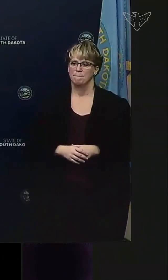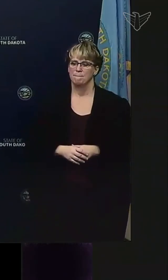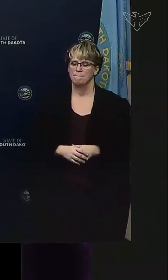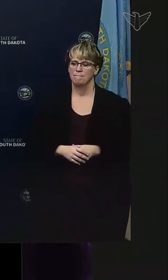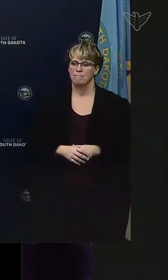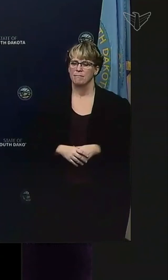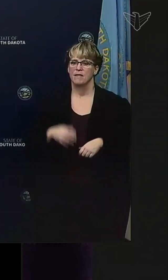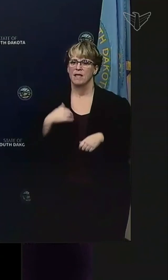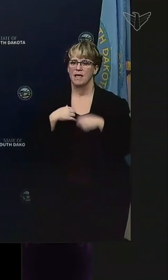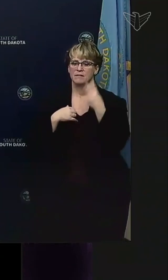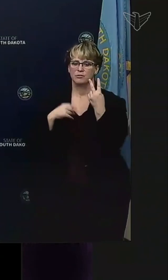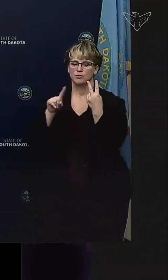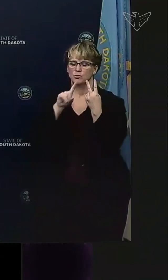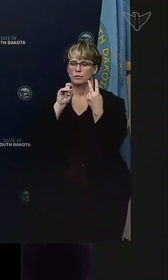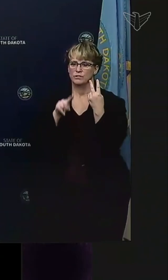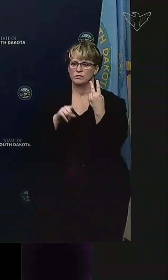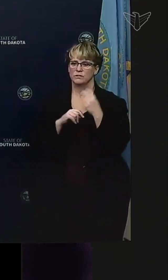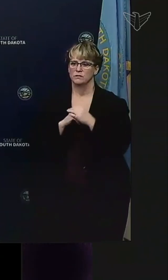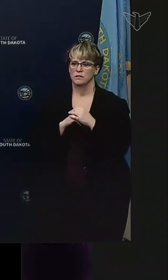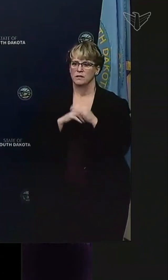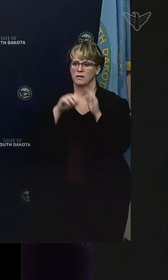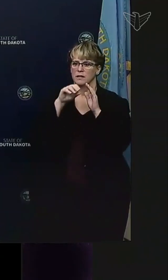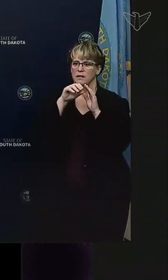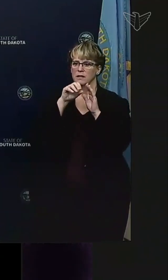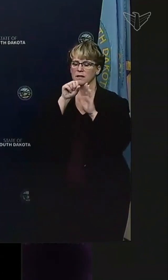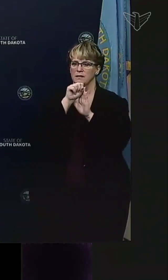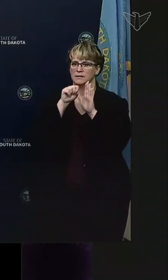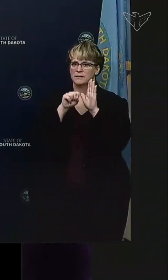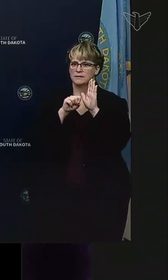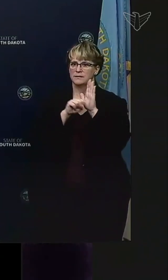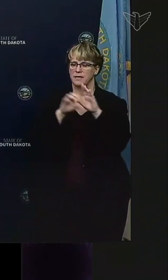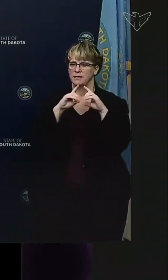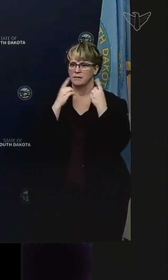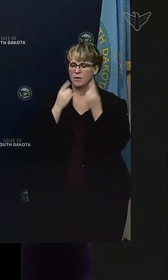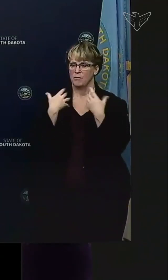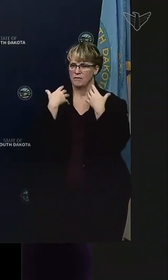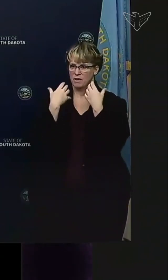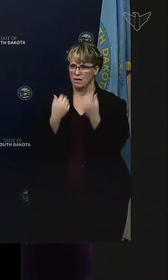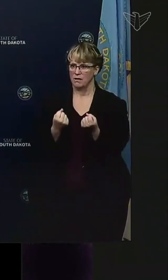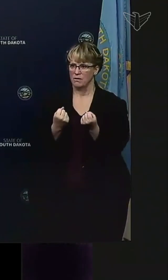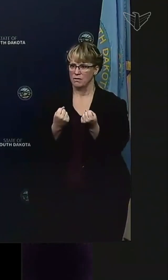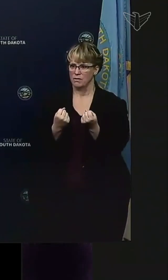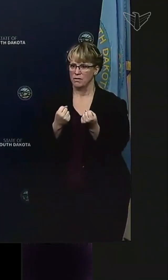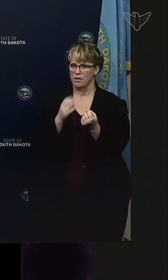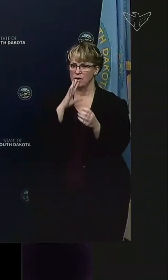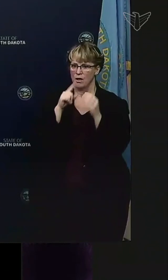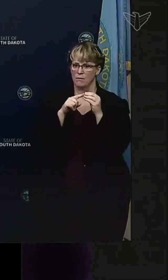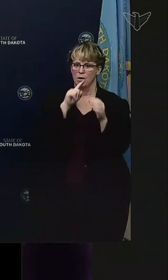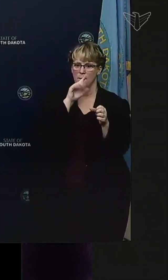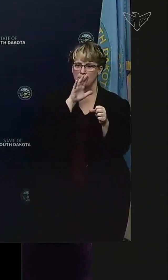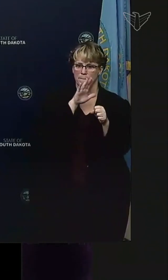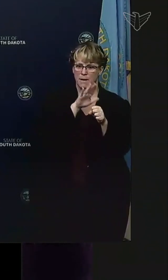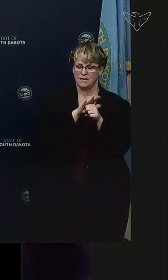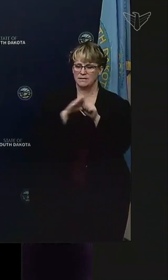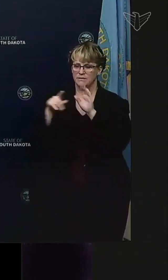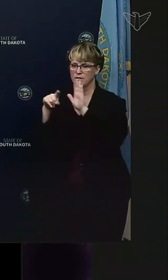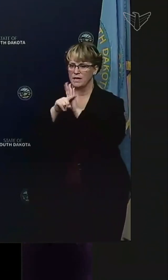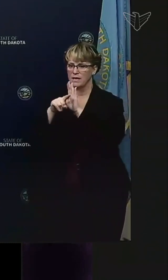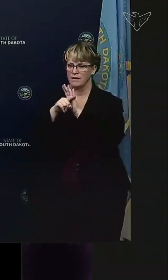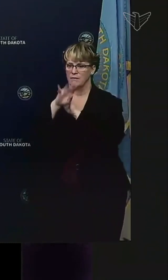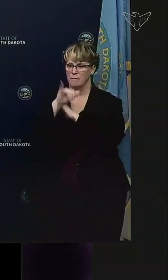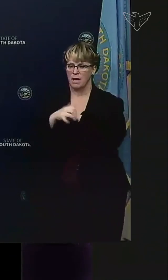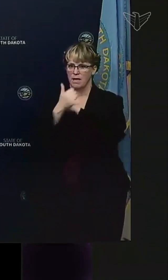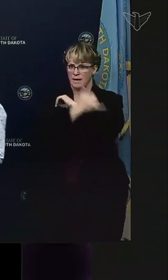I have 2 questions. First, is the State Department of Health any closer to releasing data about a positive or negative testing breakdown by